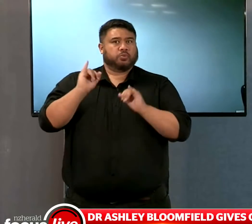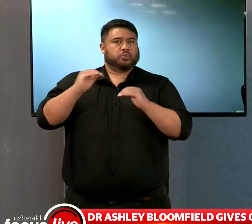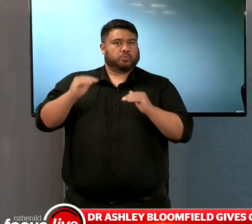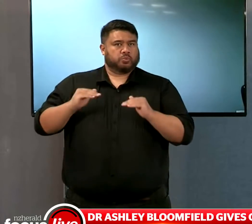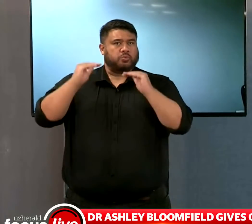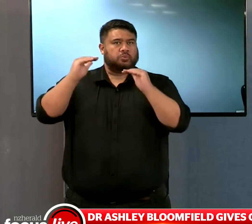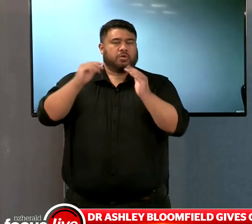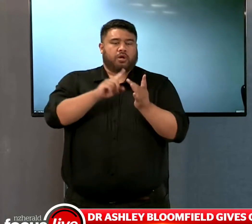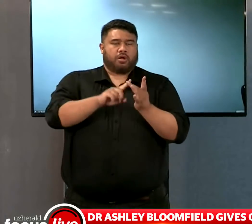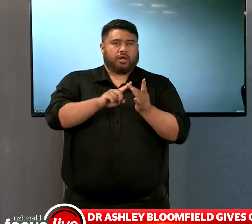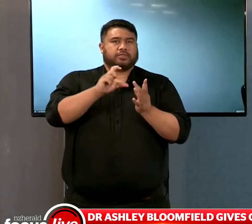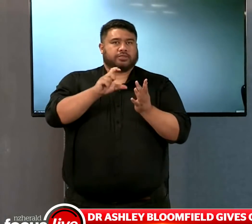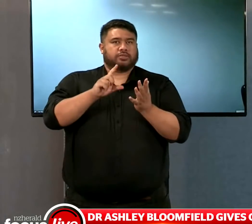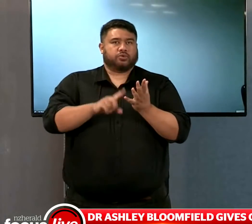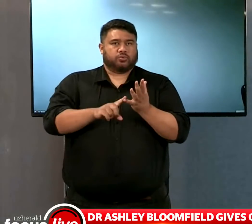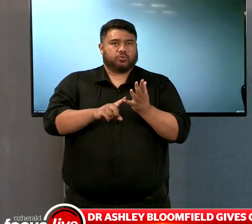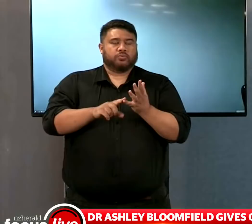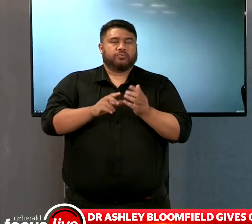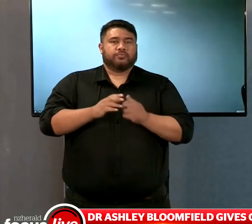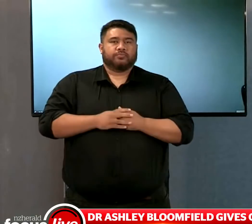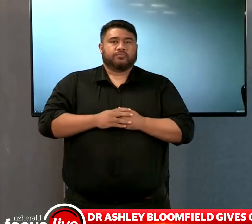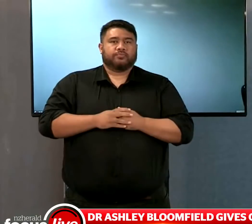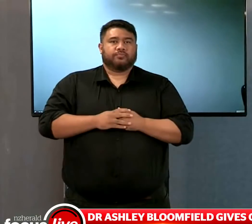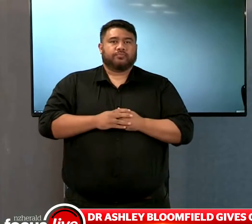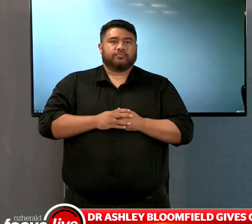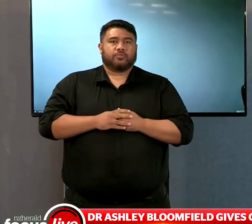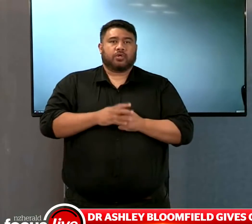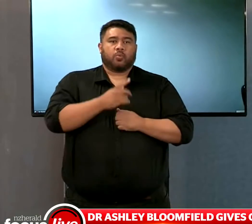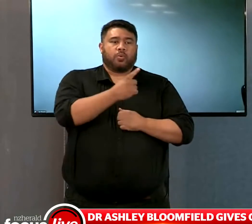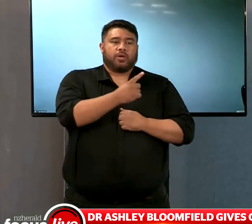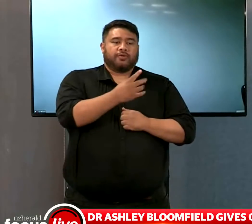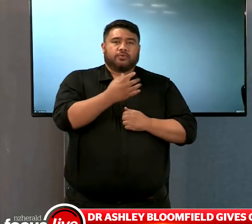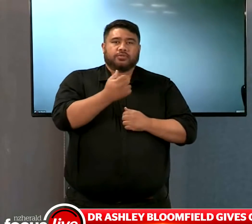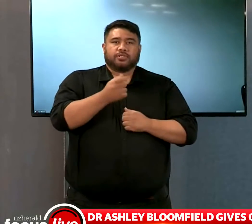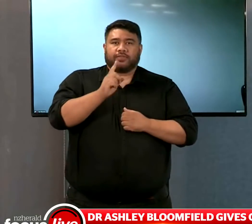care, and we have a total of